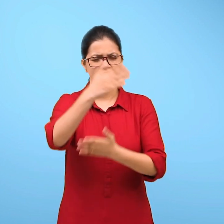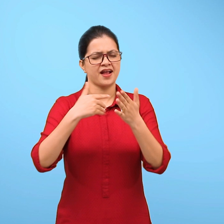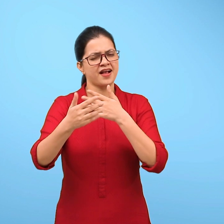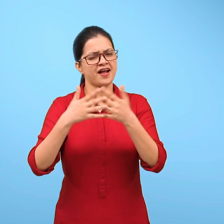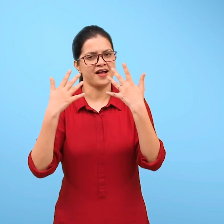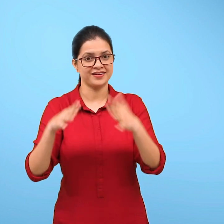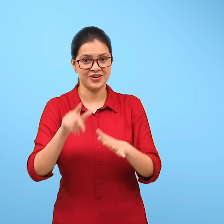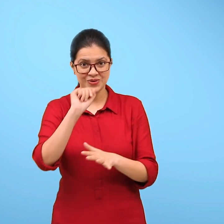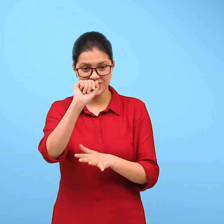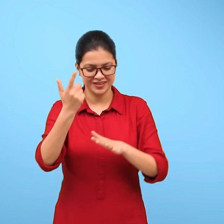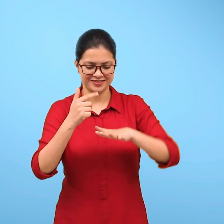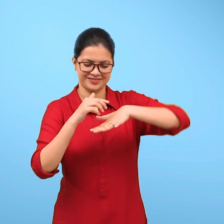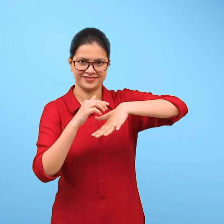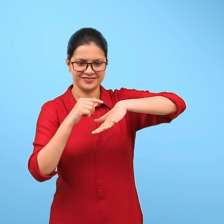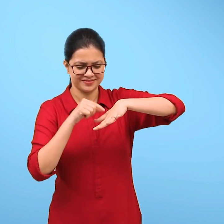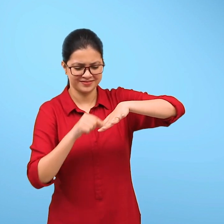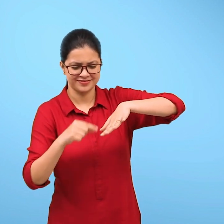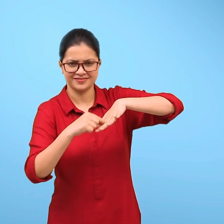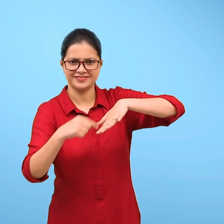Bend your fingers.